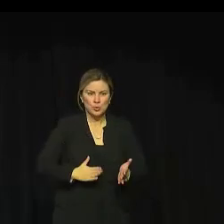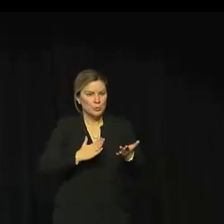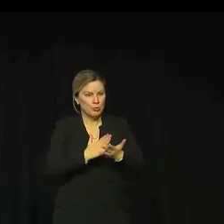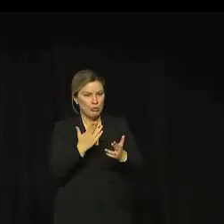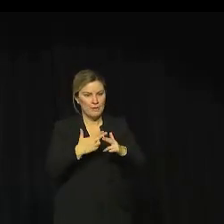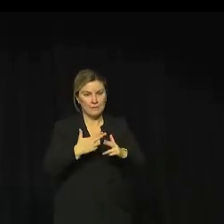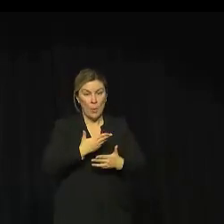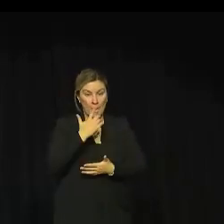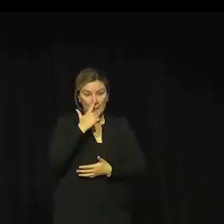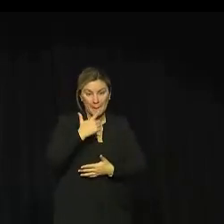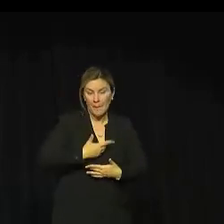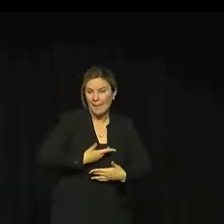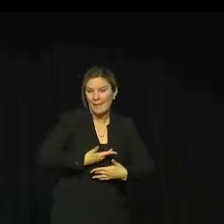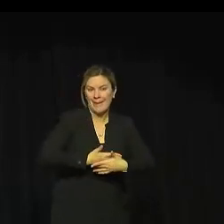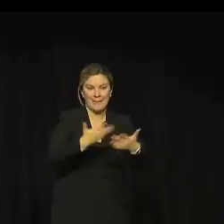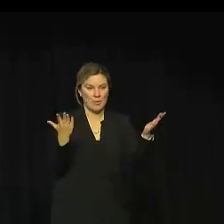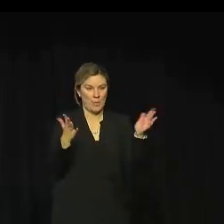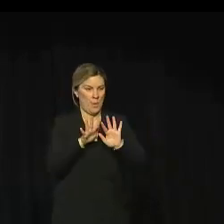And